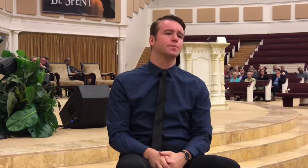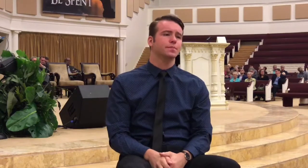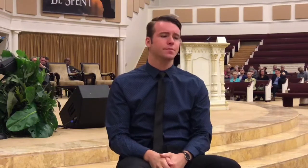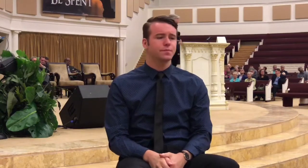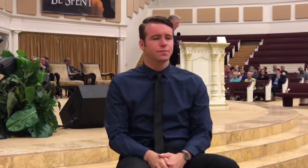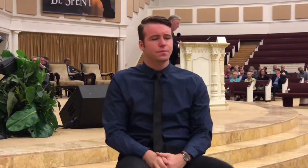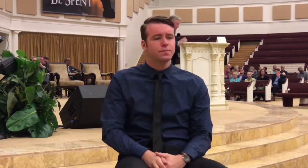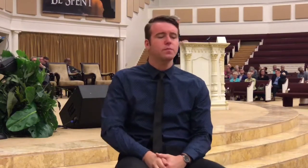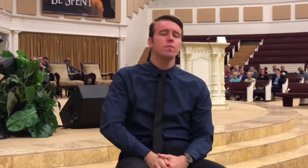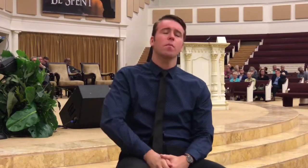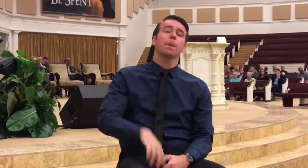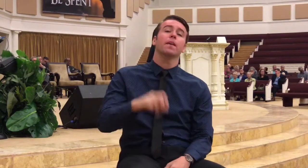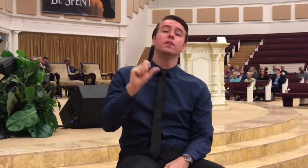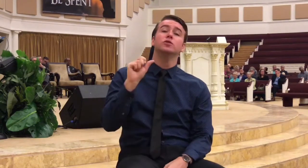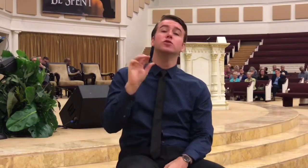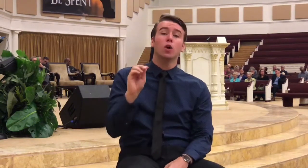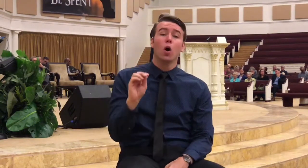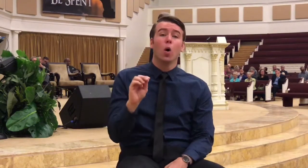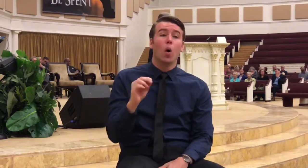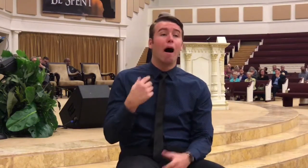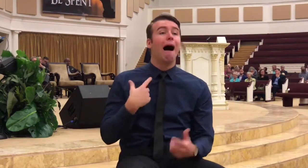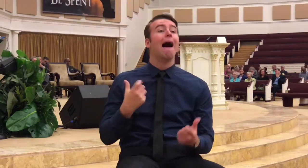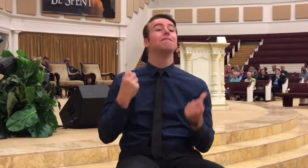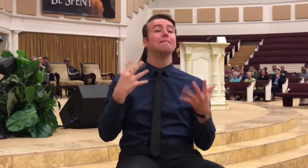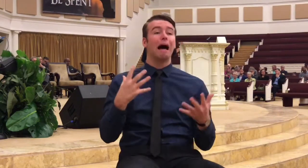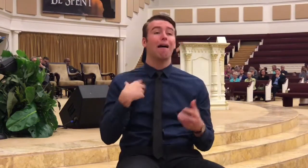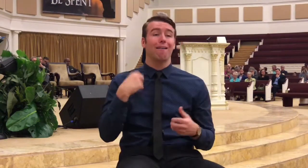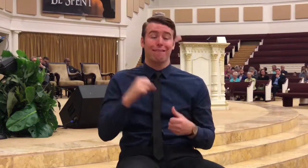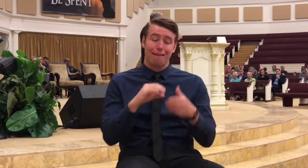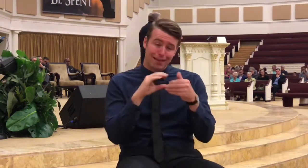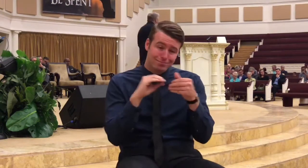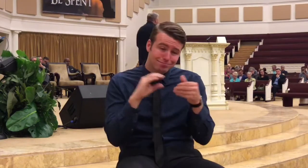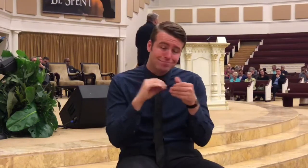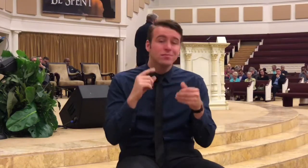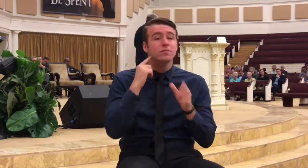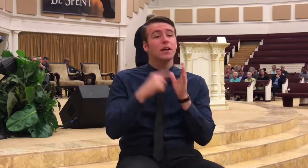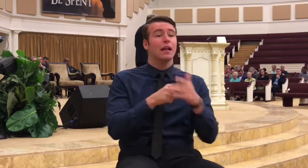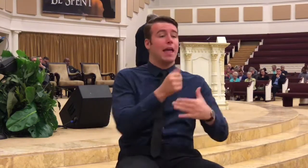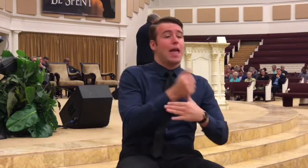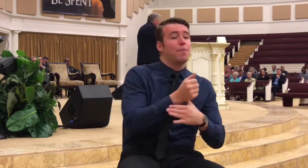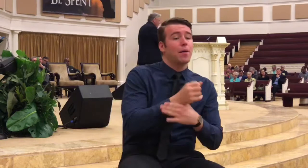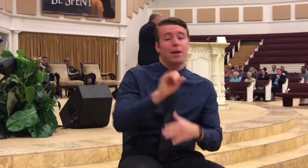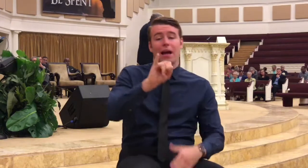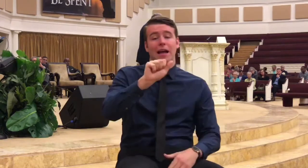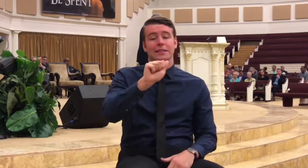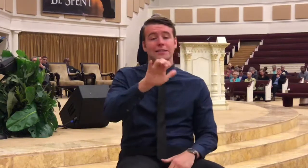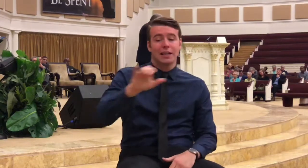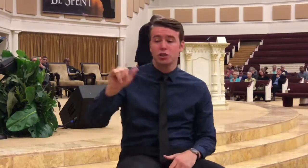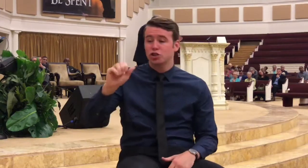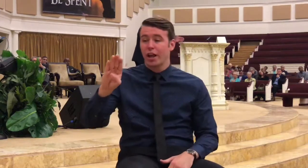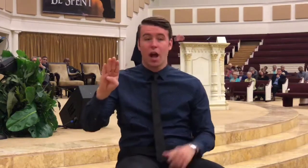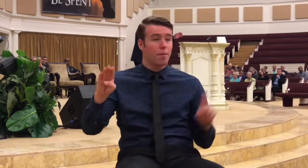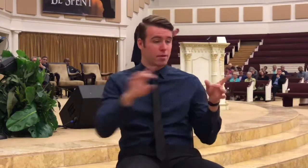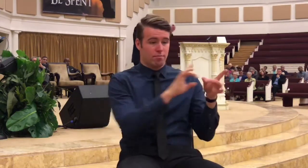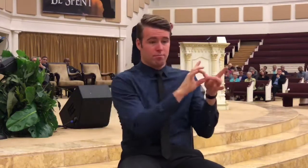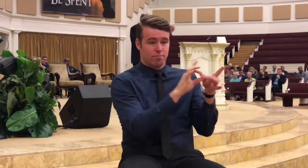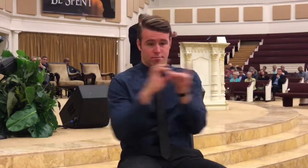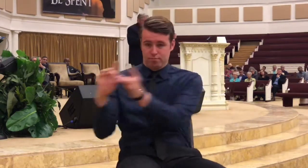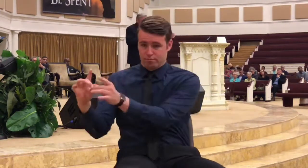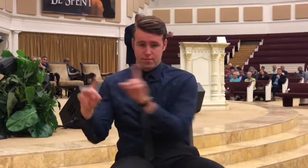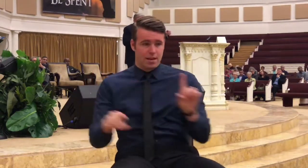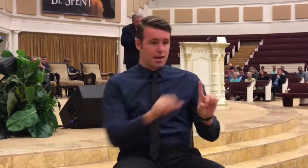Amen. And so, there's much that can be said about all of this. Abraham, Isaac, and Jacob. Connectivity from